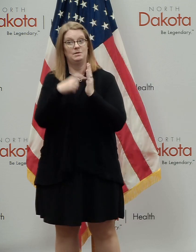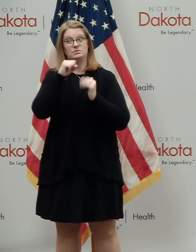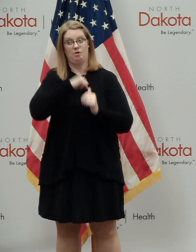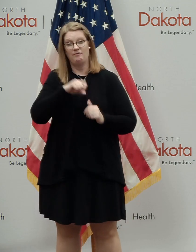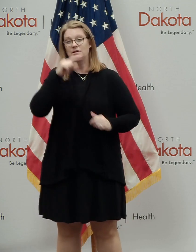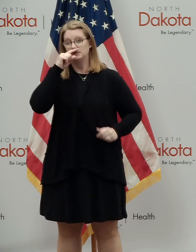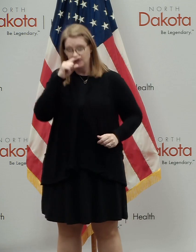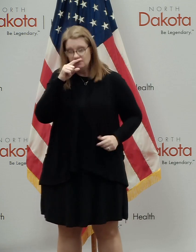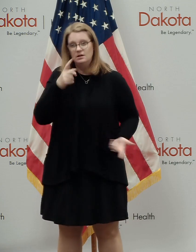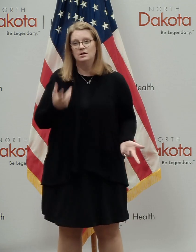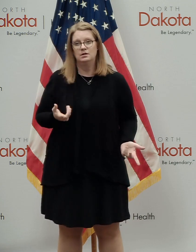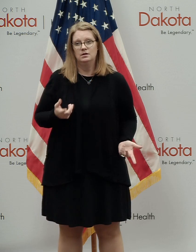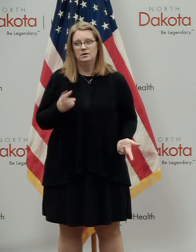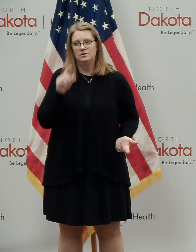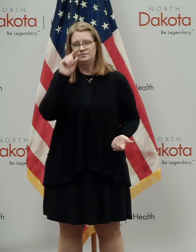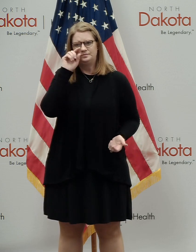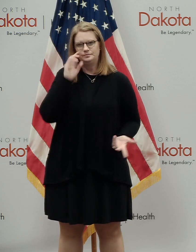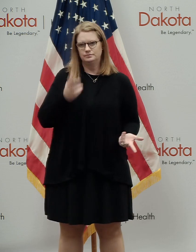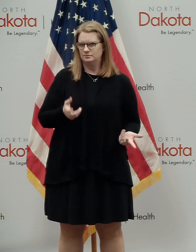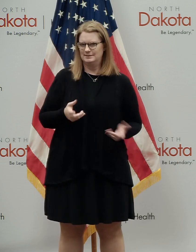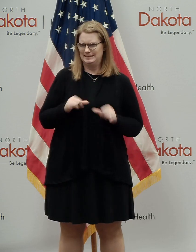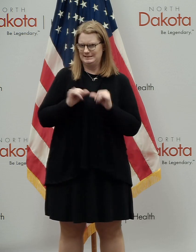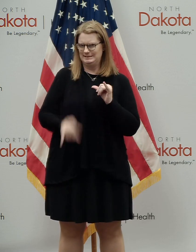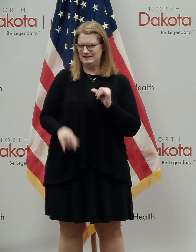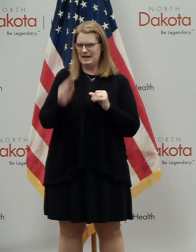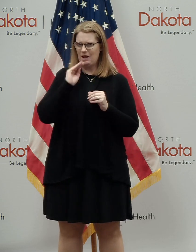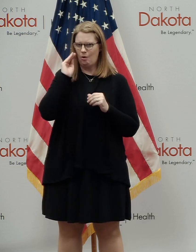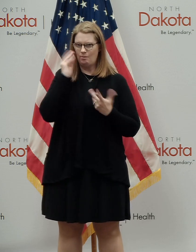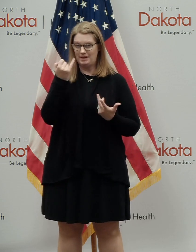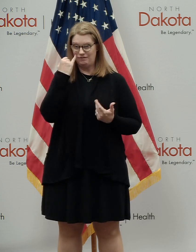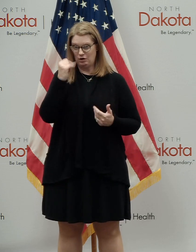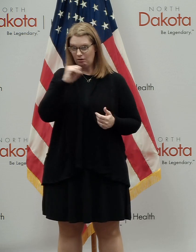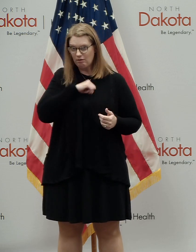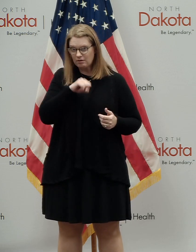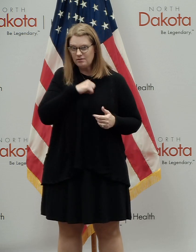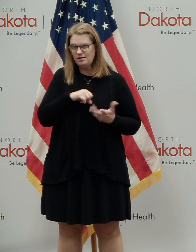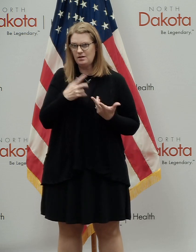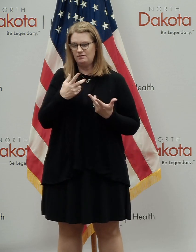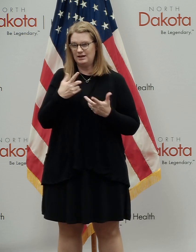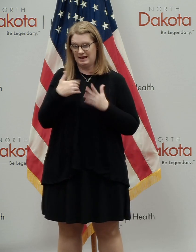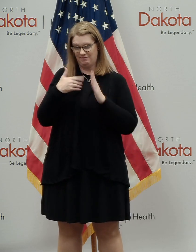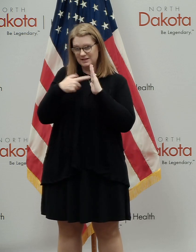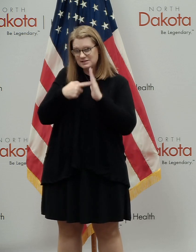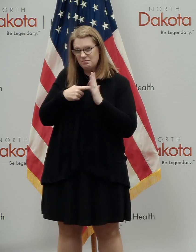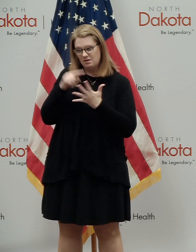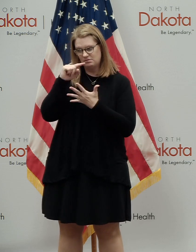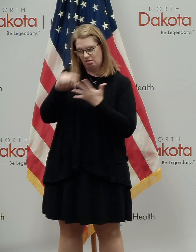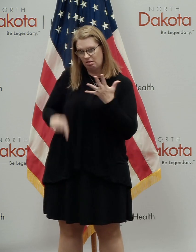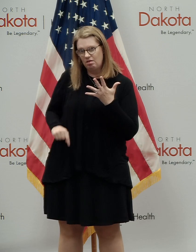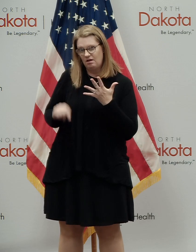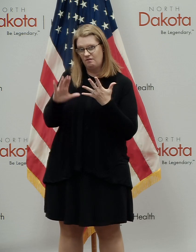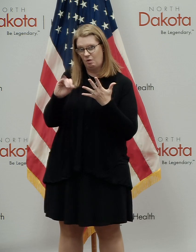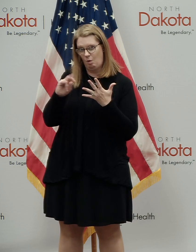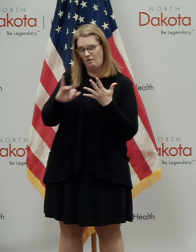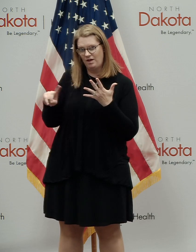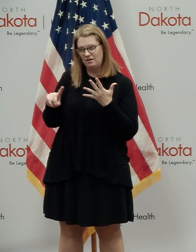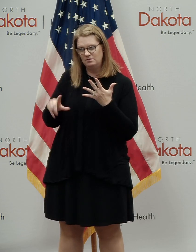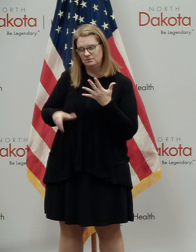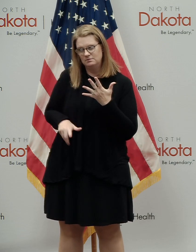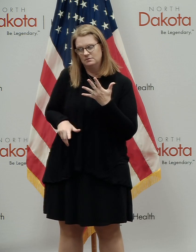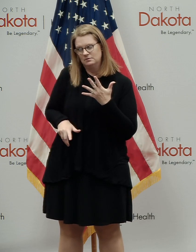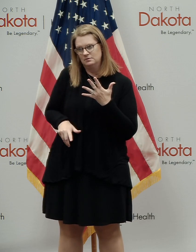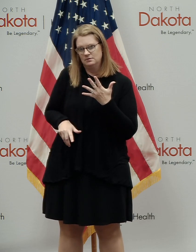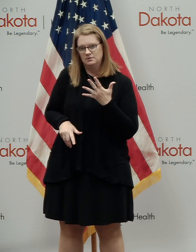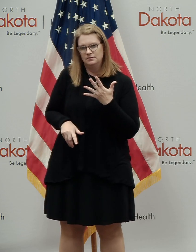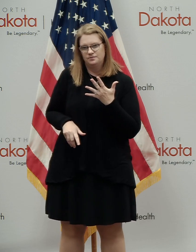mean, again, that's a simple thing to ask here, but if you're coughing or sneezing or have the symptoms of COVID, you